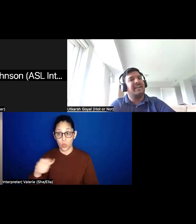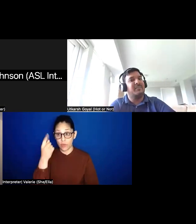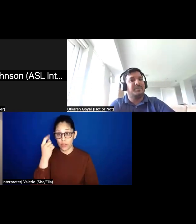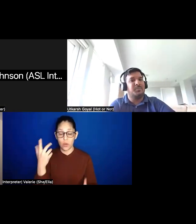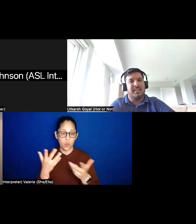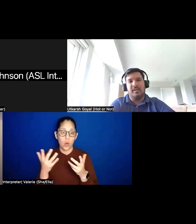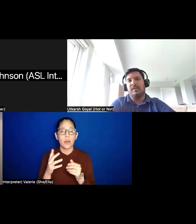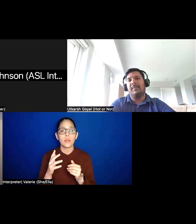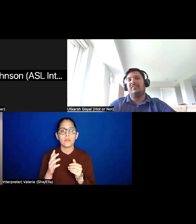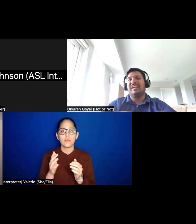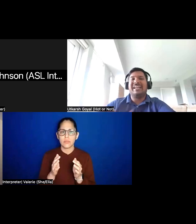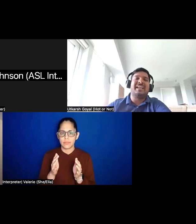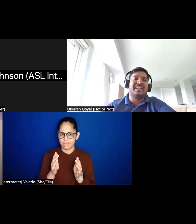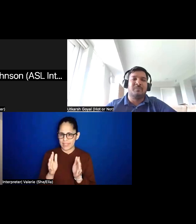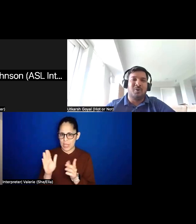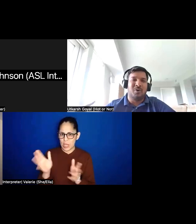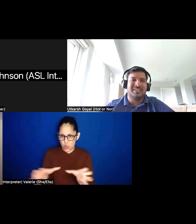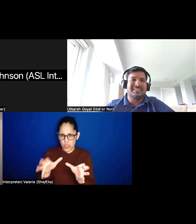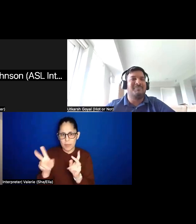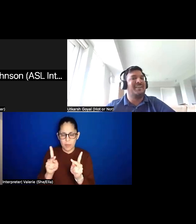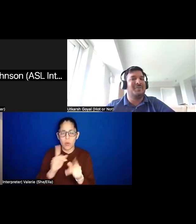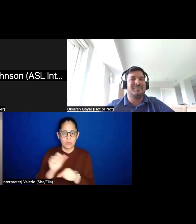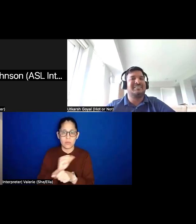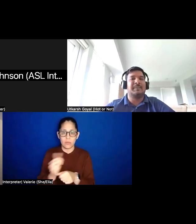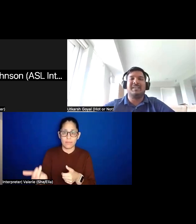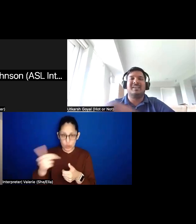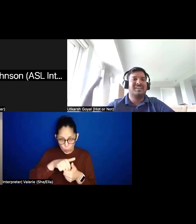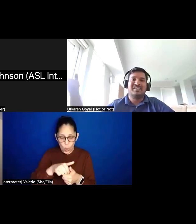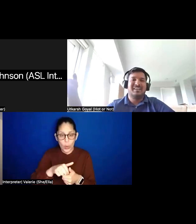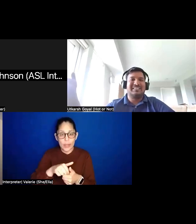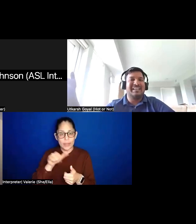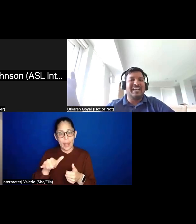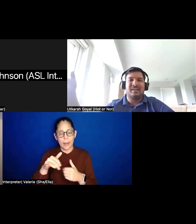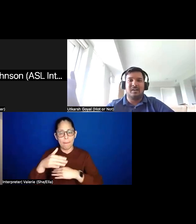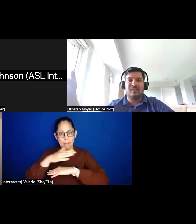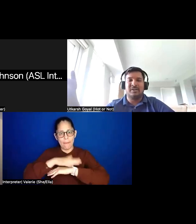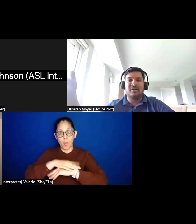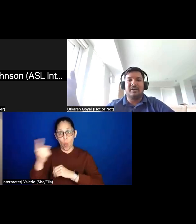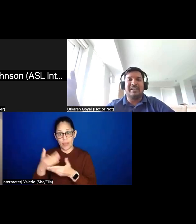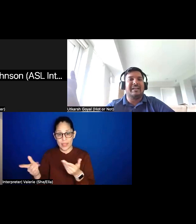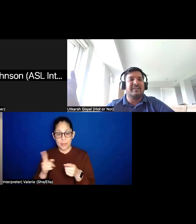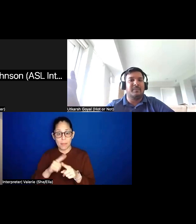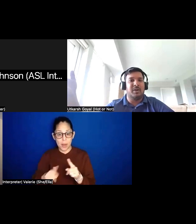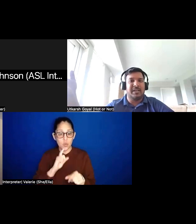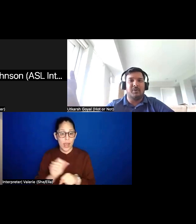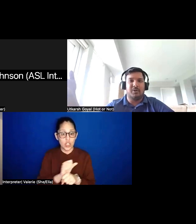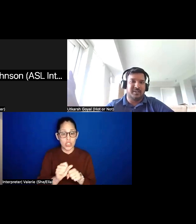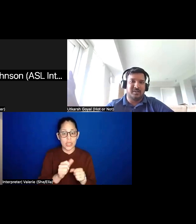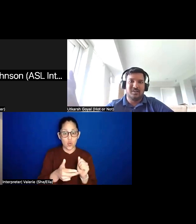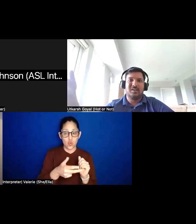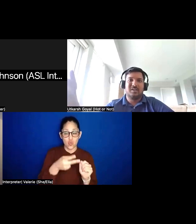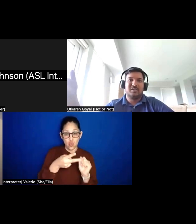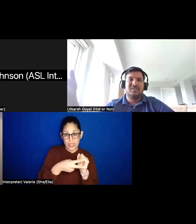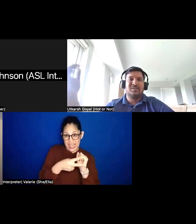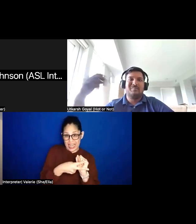users on the platform is one thing, but retaining them on the same platform is something is an entire, entirely different ballgame